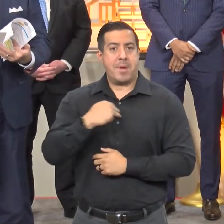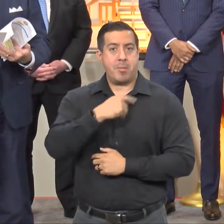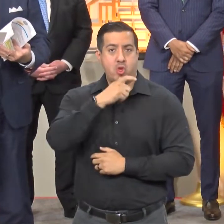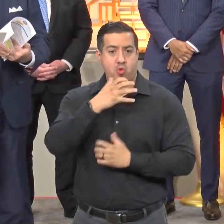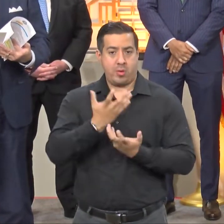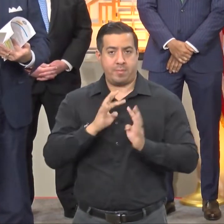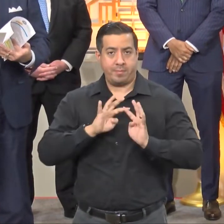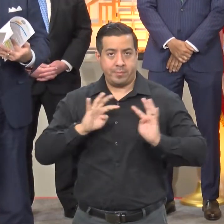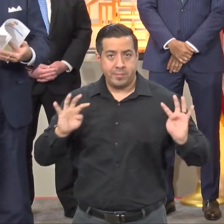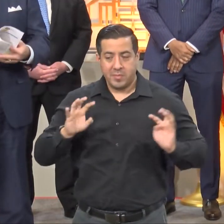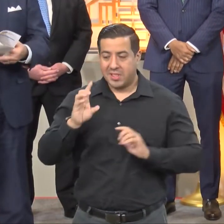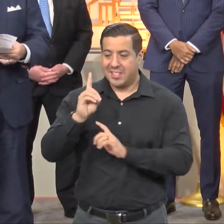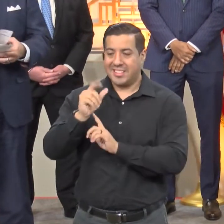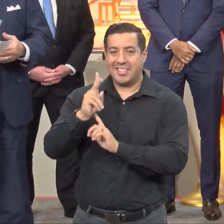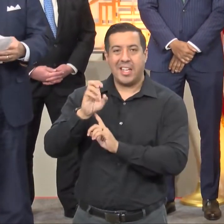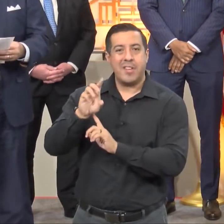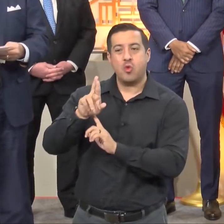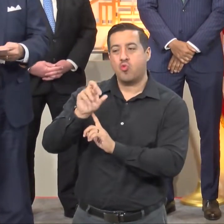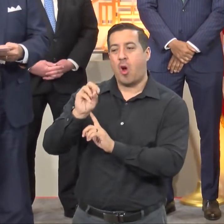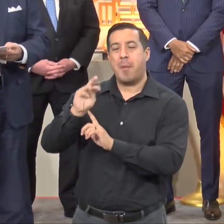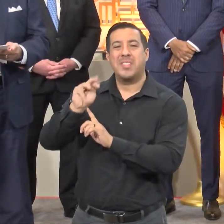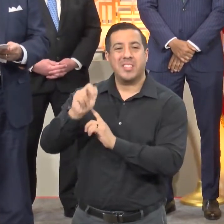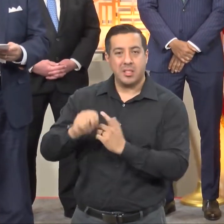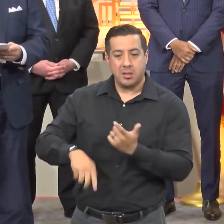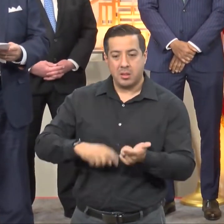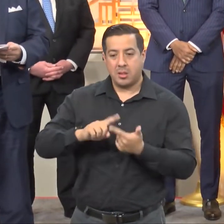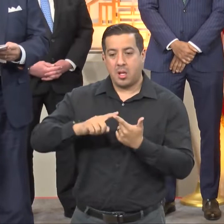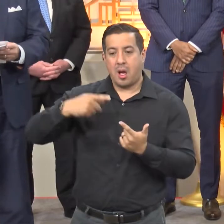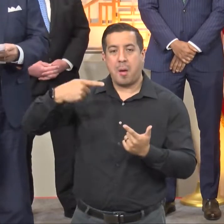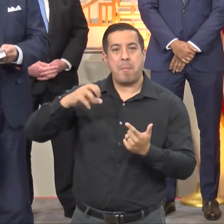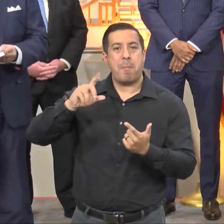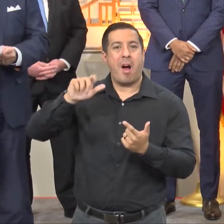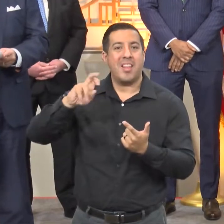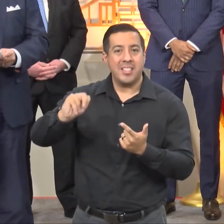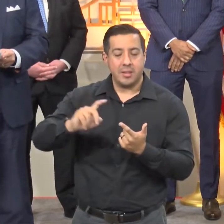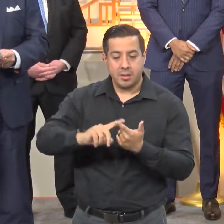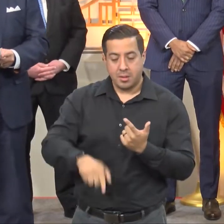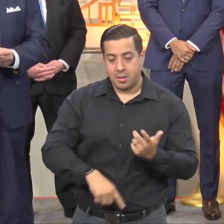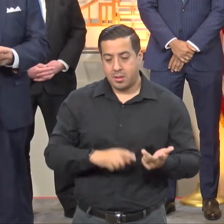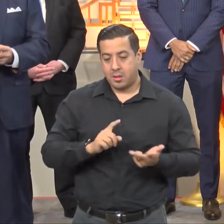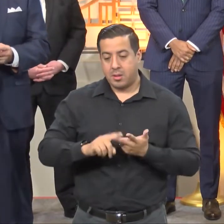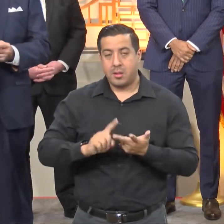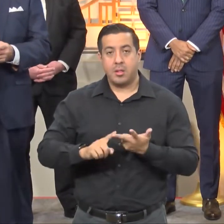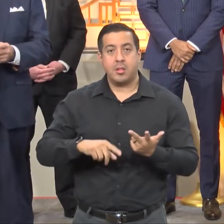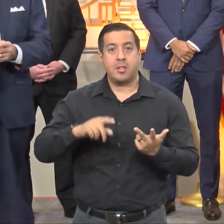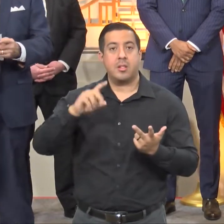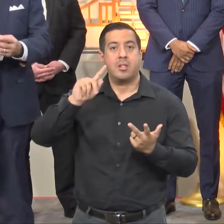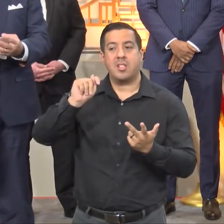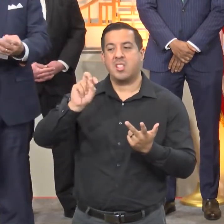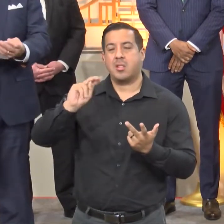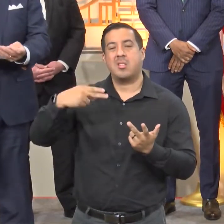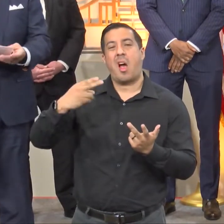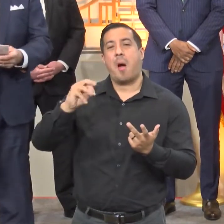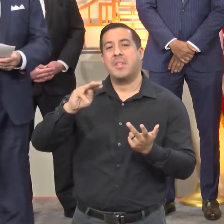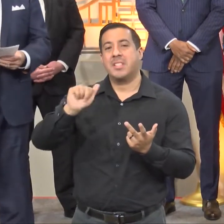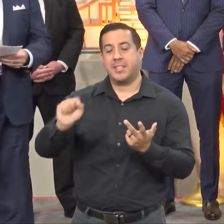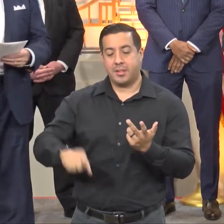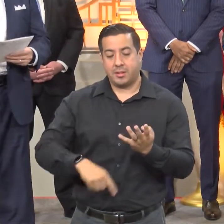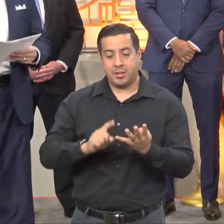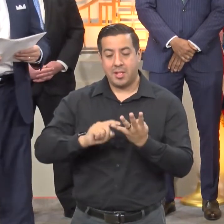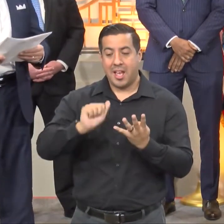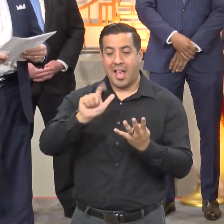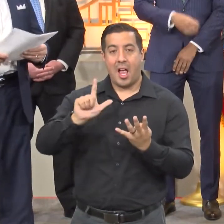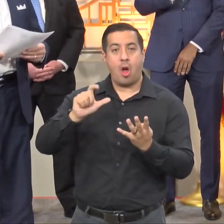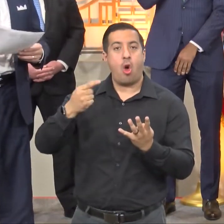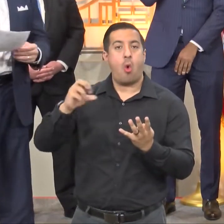present, Councilmember David Robinson, Councilmember Edward Pollard, uh, Councilmember Tiffany Thomas, Councilmember Sally